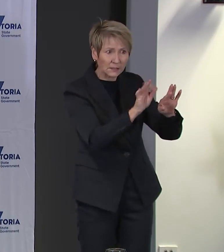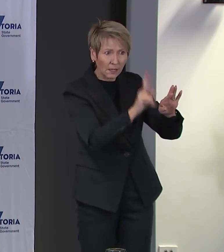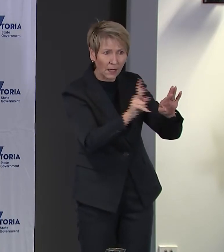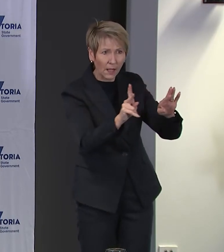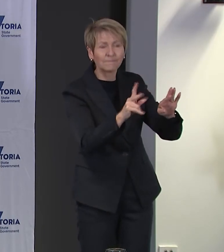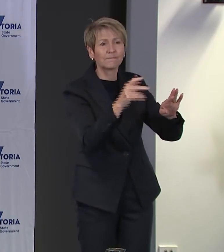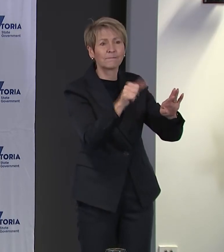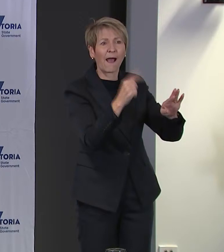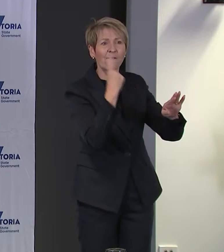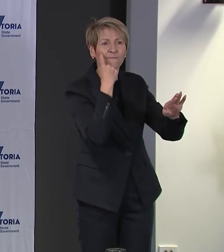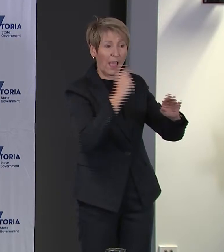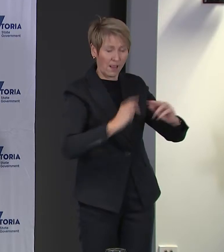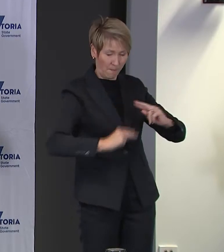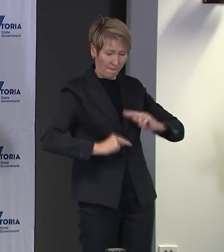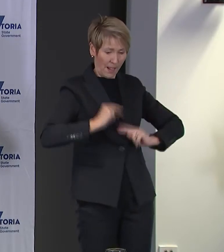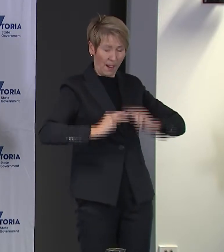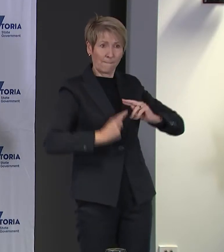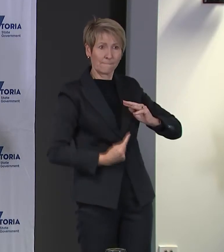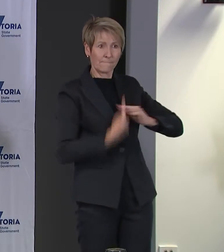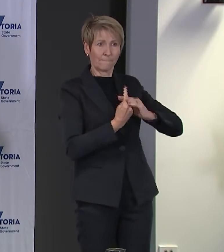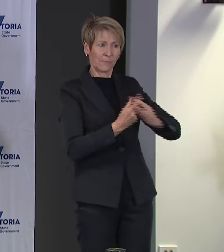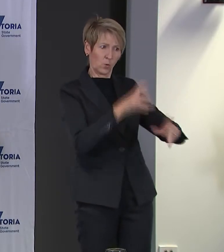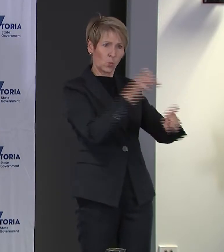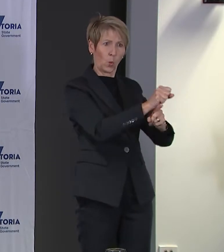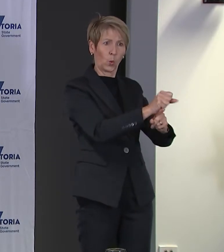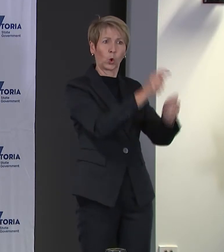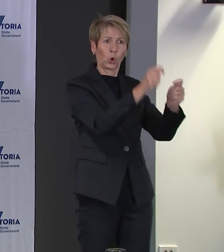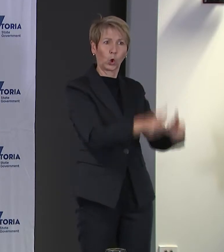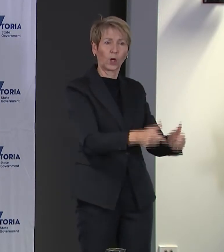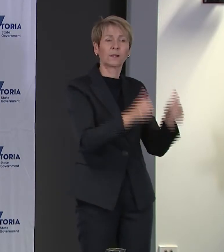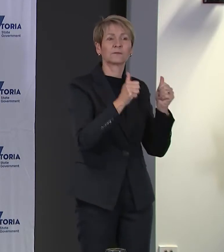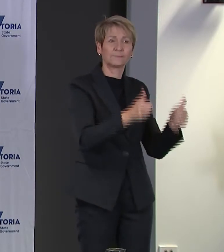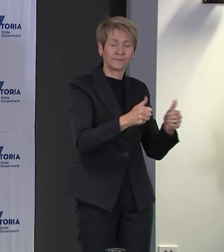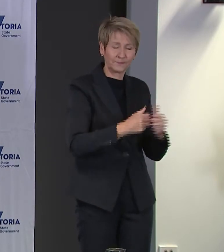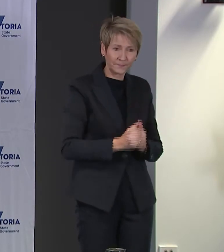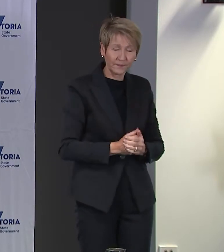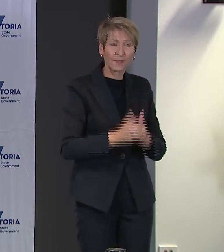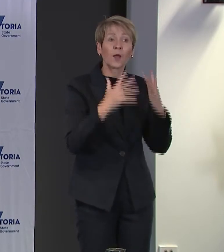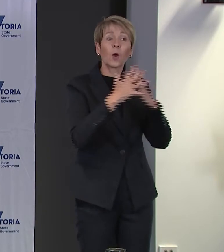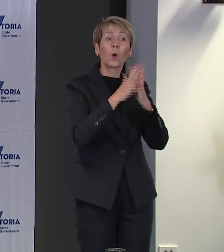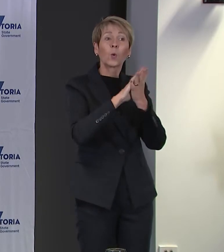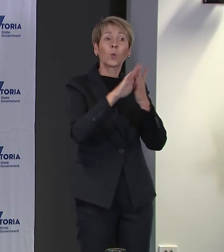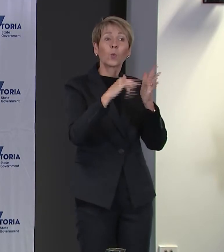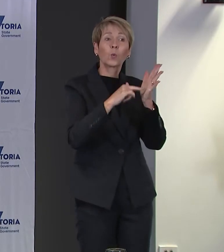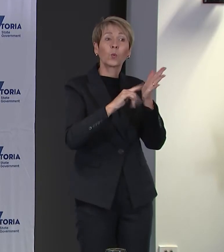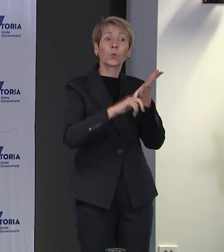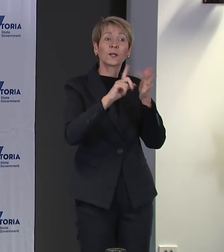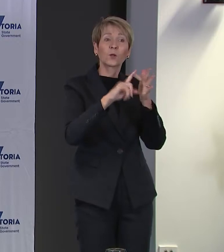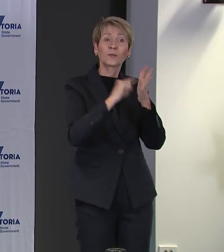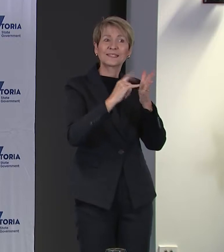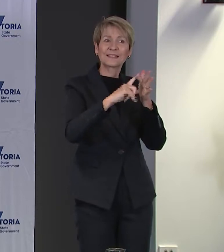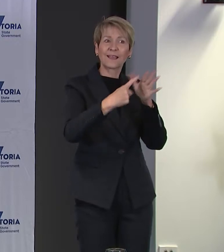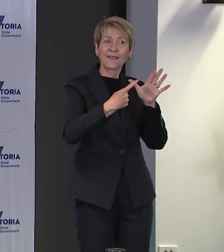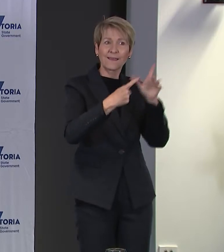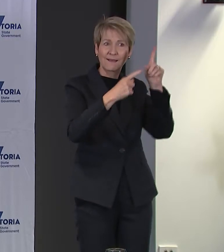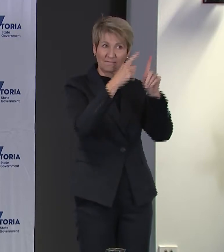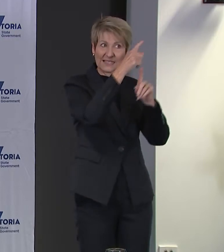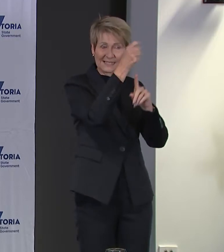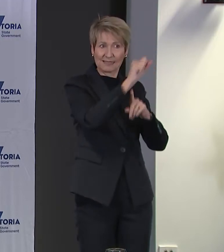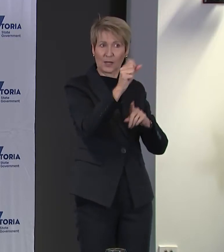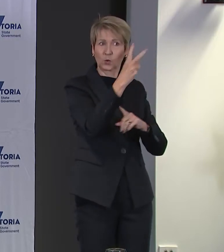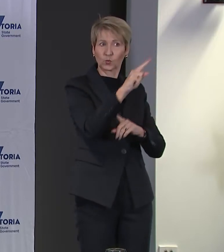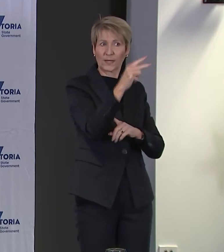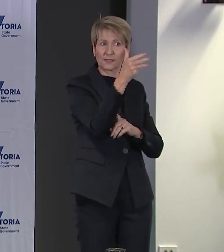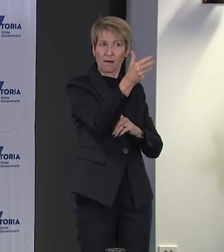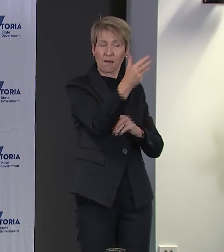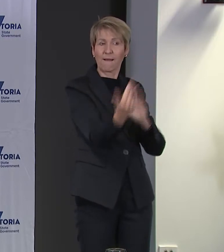In terms of the City of Whittlesea outbreak that we've been discussing over the last 10 days, there's no new cases for that outbreak, still 29 active